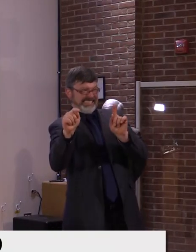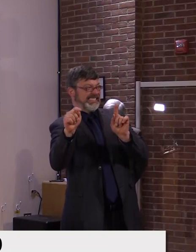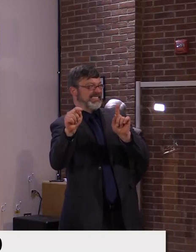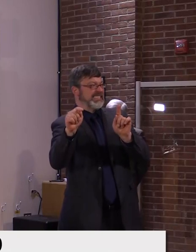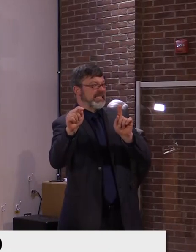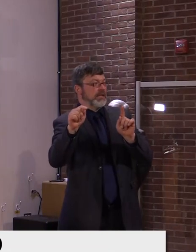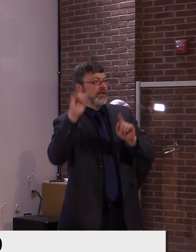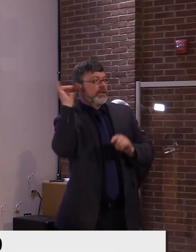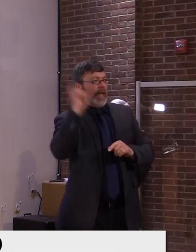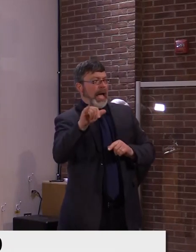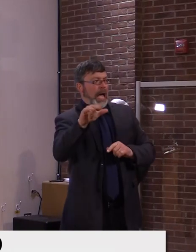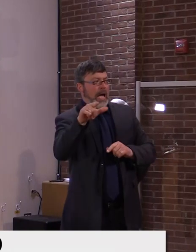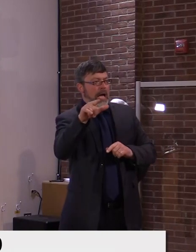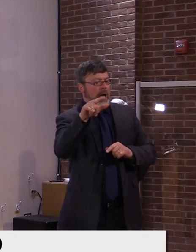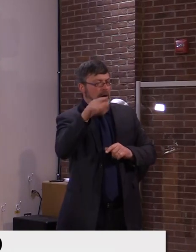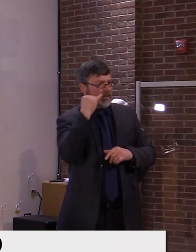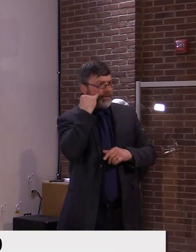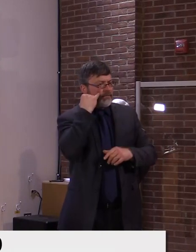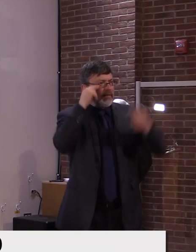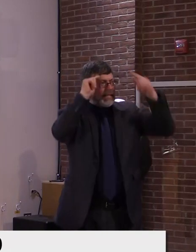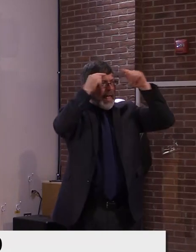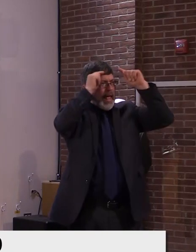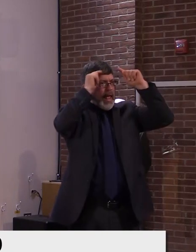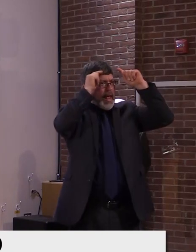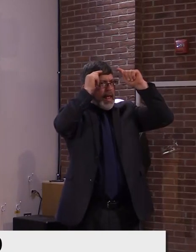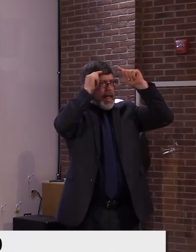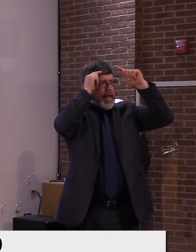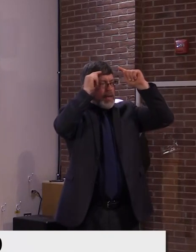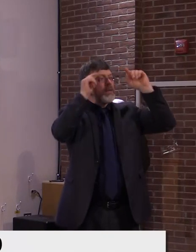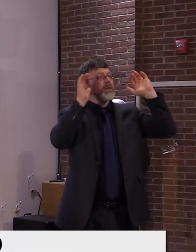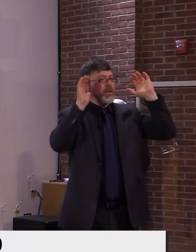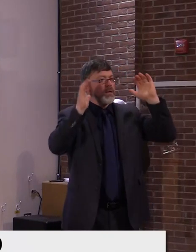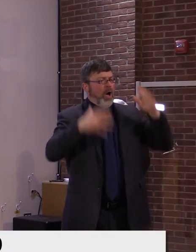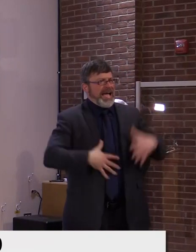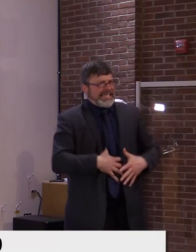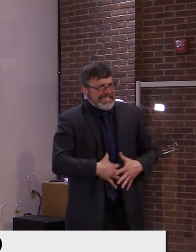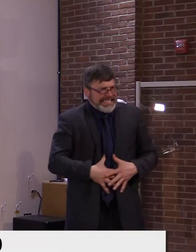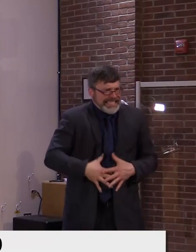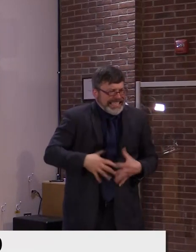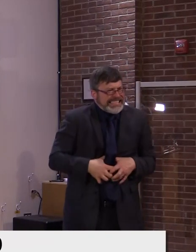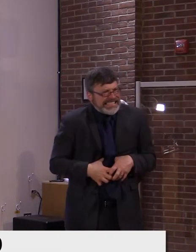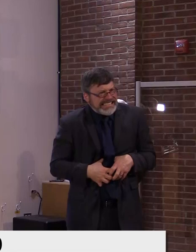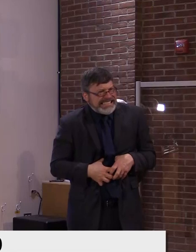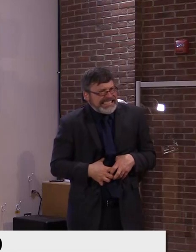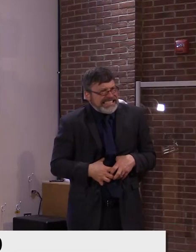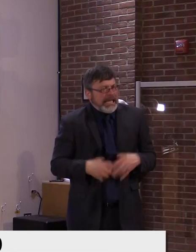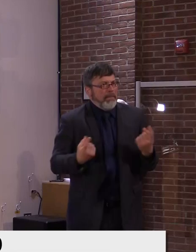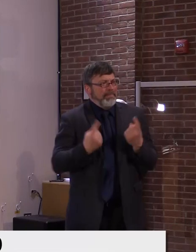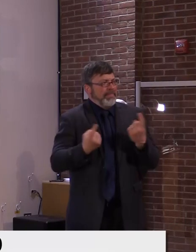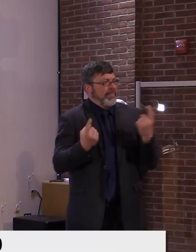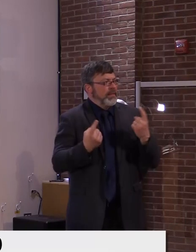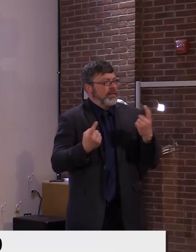headache and much more severe headache were you to get symptoms related to the clot in